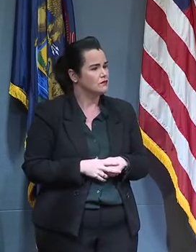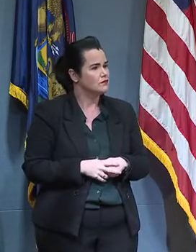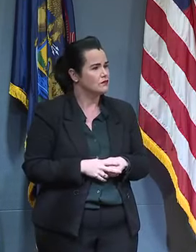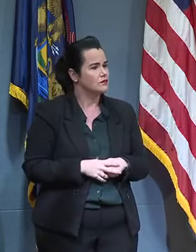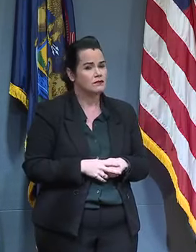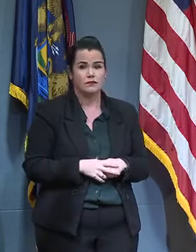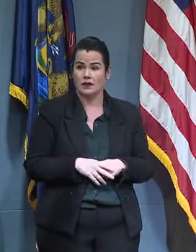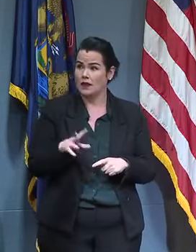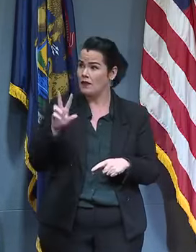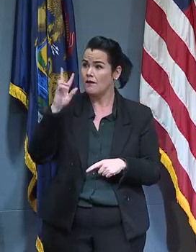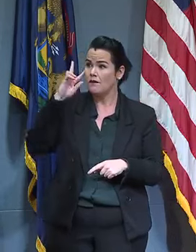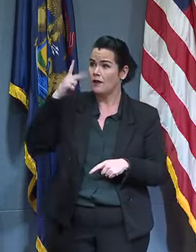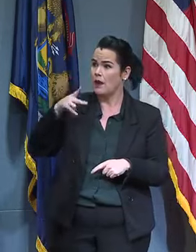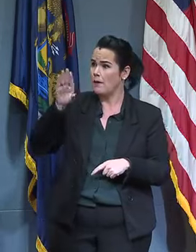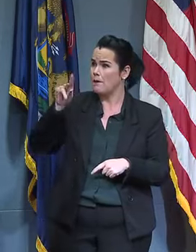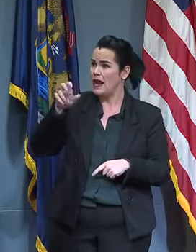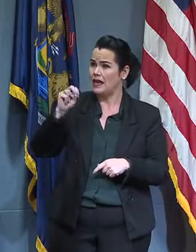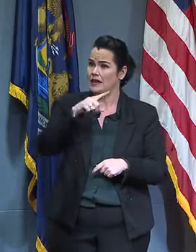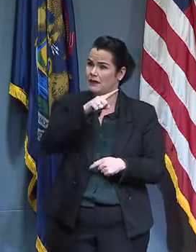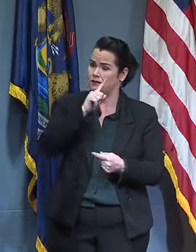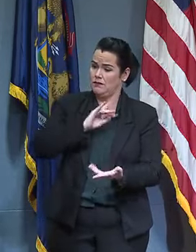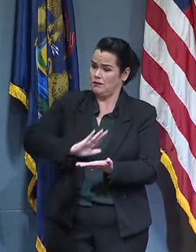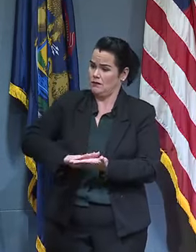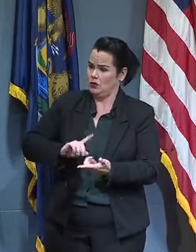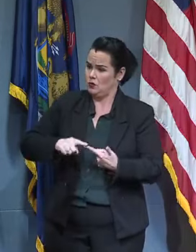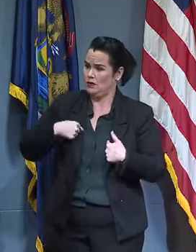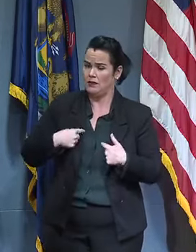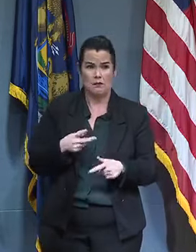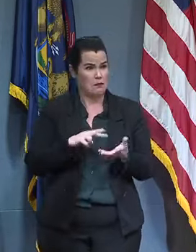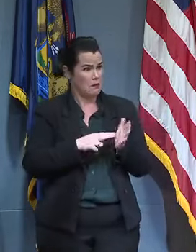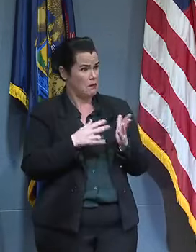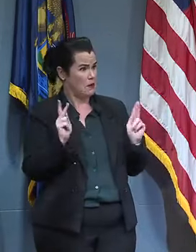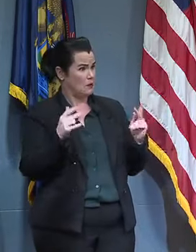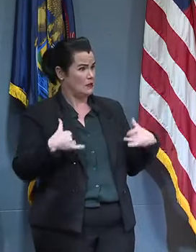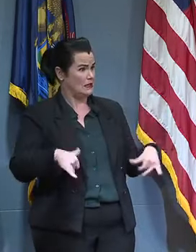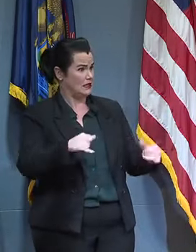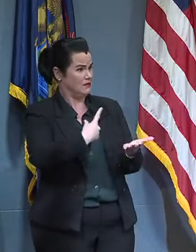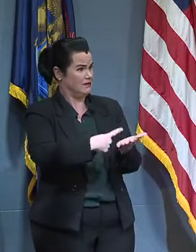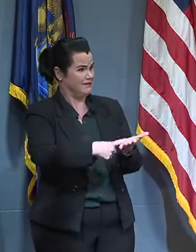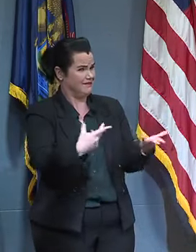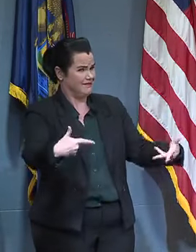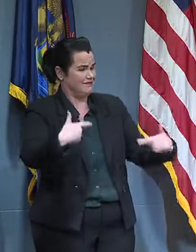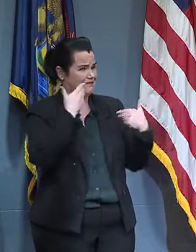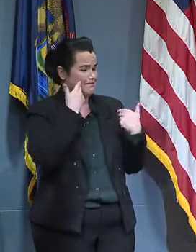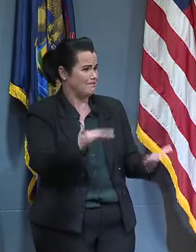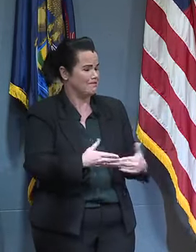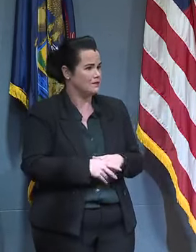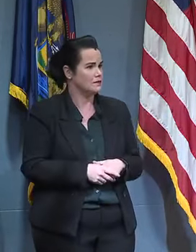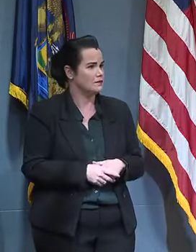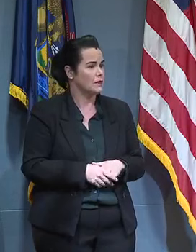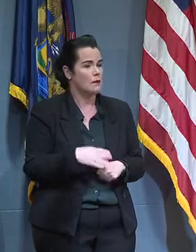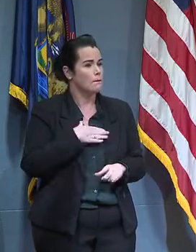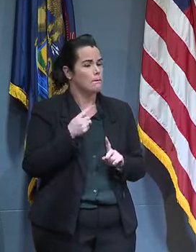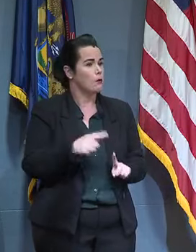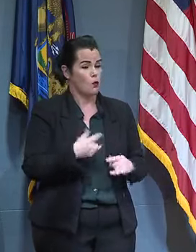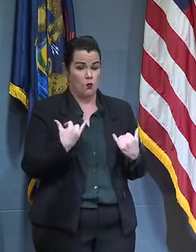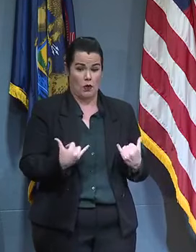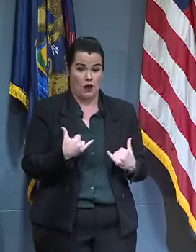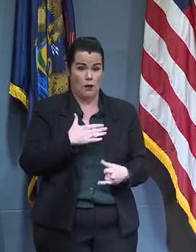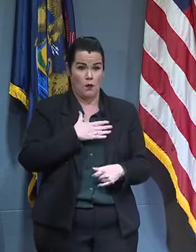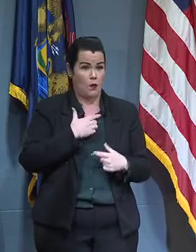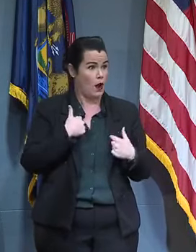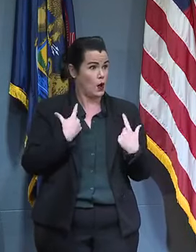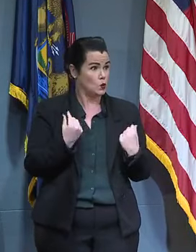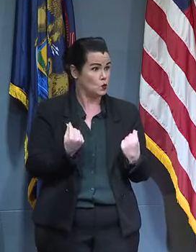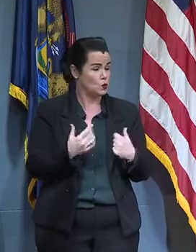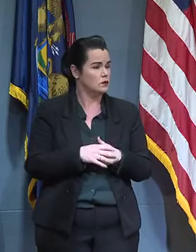Vice President Biden hadn't complimented me, I don't know if people would still be talking about it. The fact of the matter is, all I'm doing is my job, and that's all I'm going to